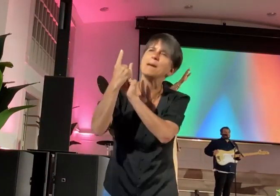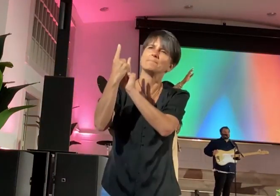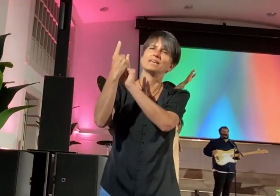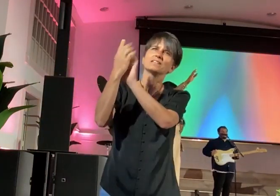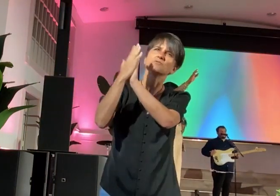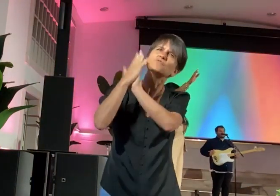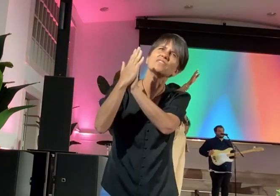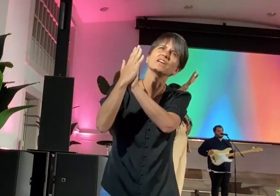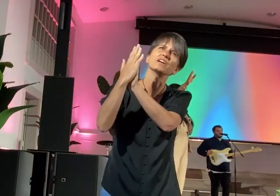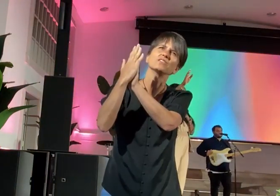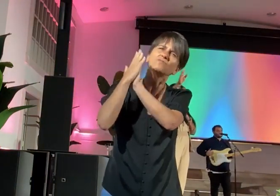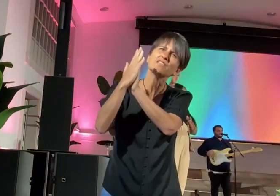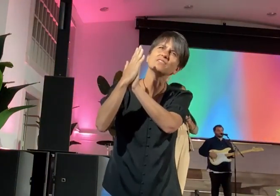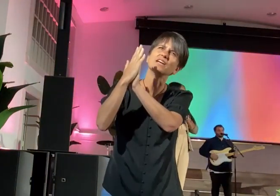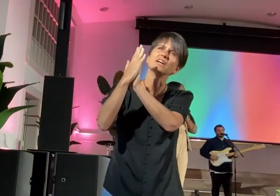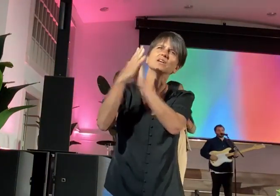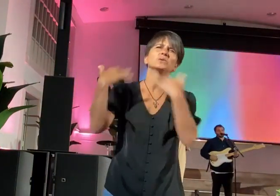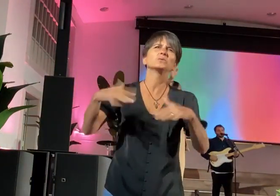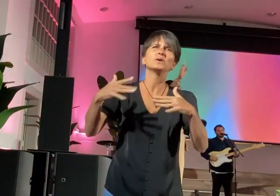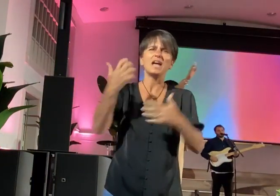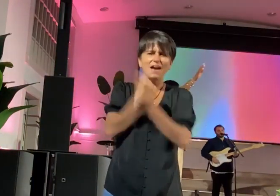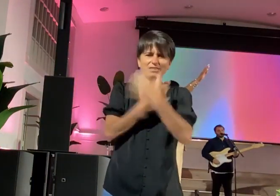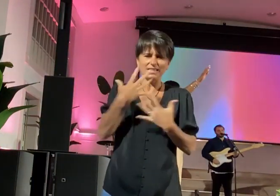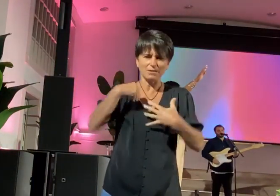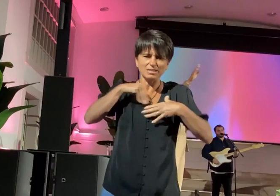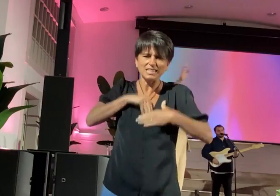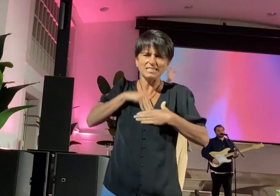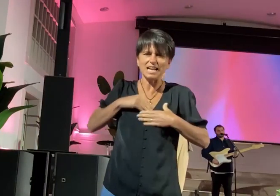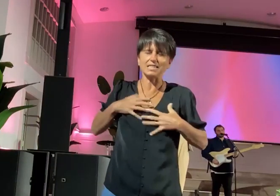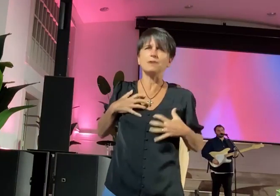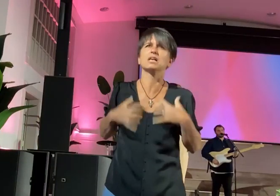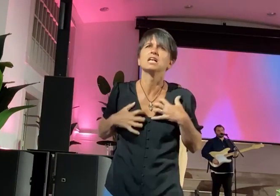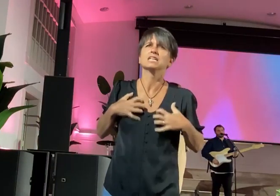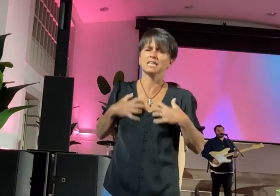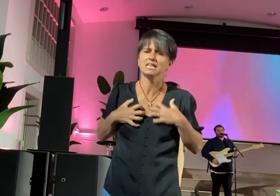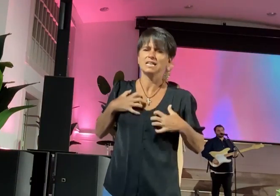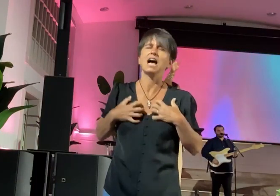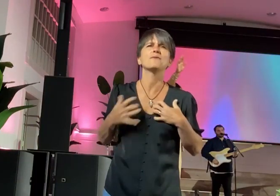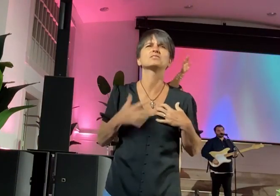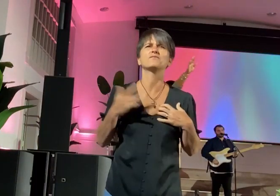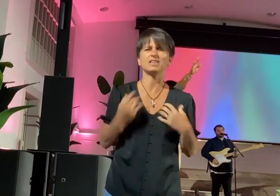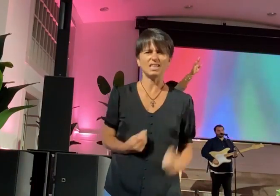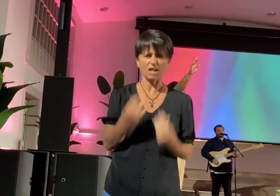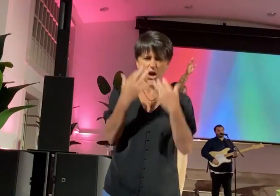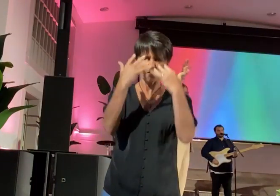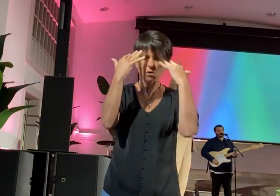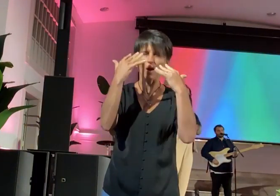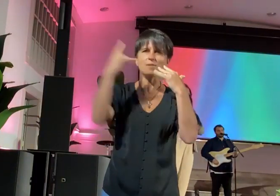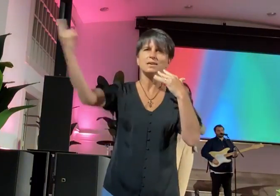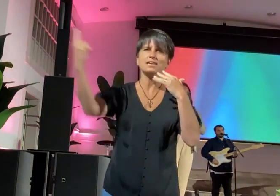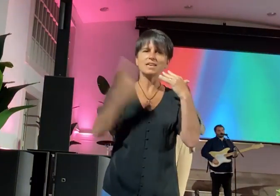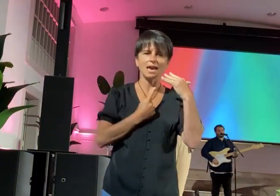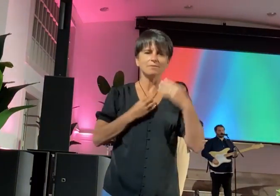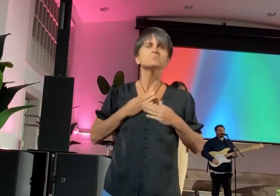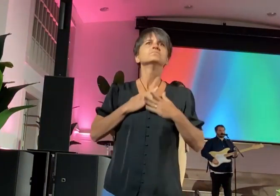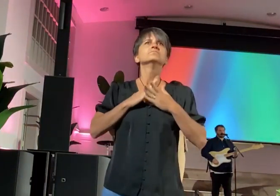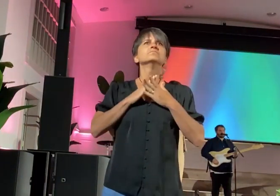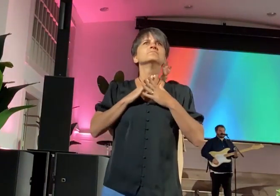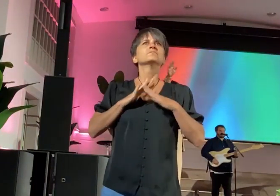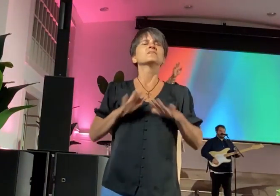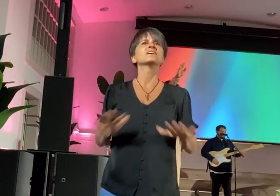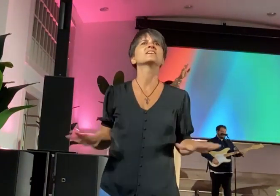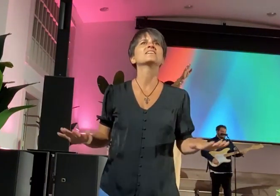right where I was, and he washed all my anxiety, all the fear, everything I was like, he washed it away.